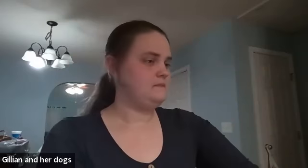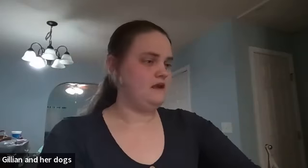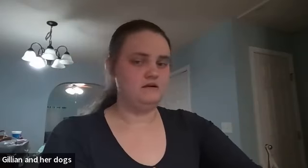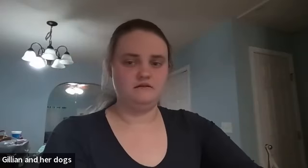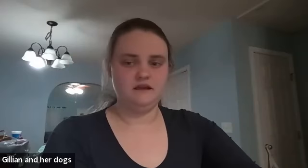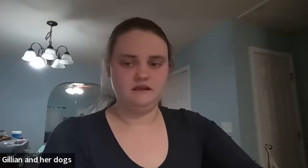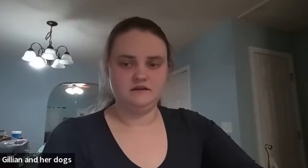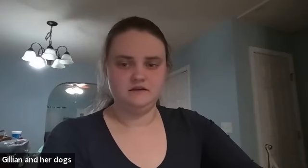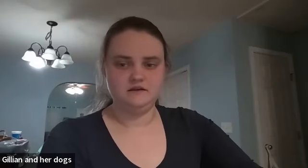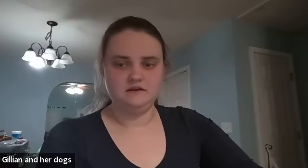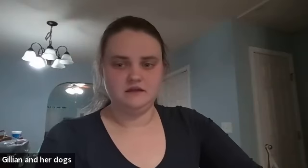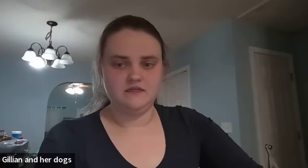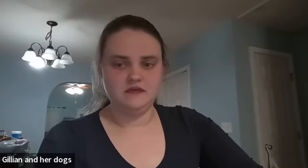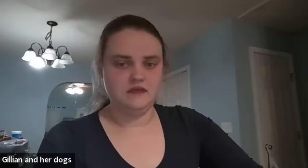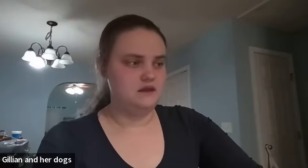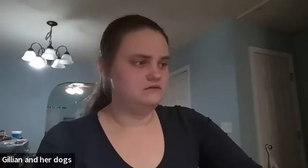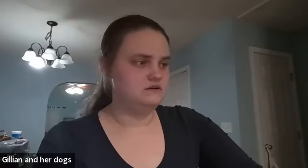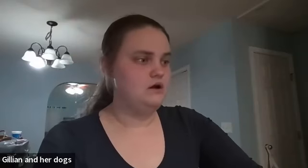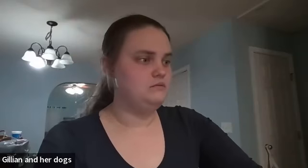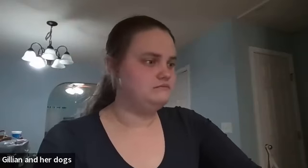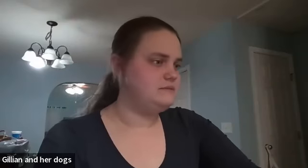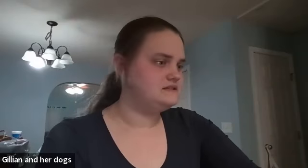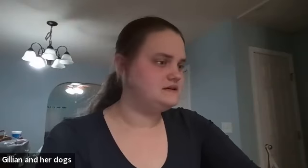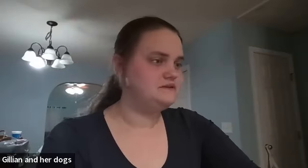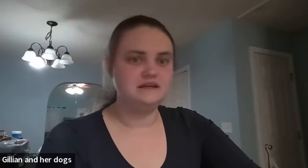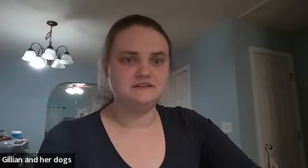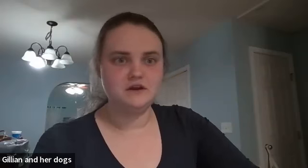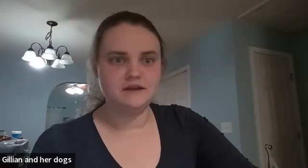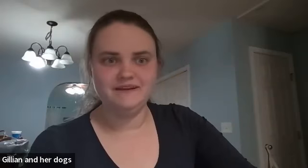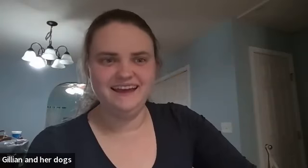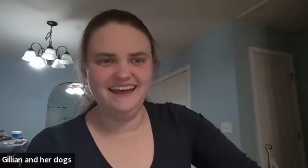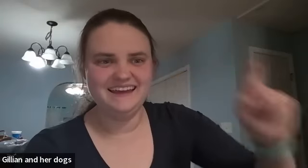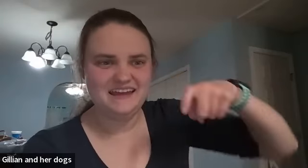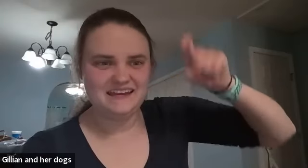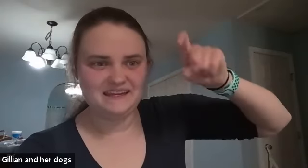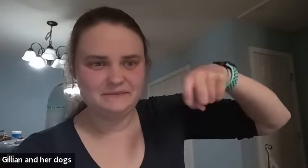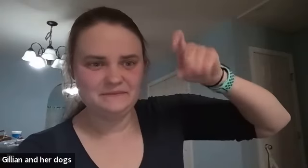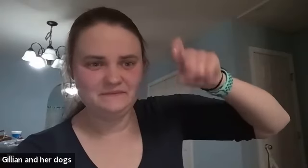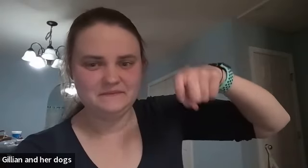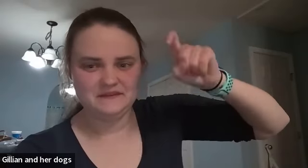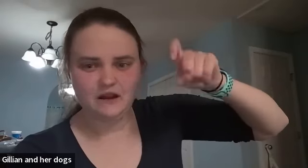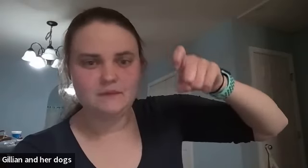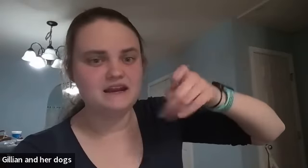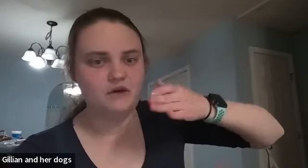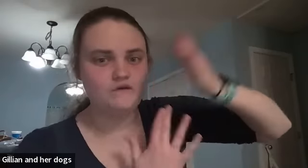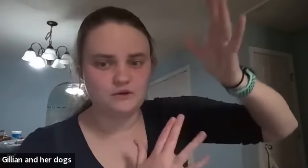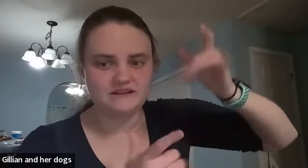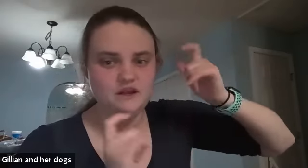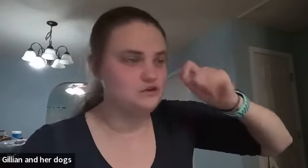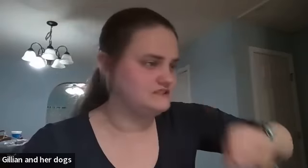All righty. And then we might have skipped need. Sorry. Need. Or I might have quickly overlooked it